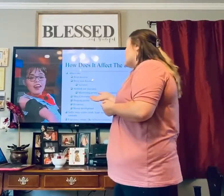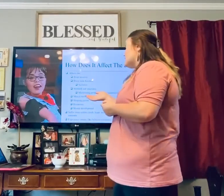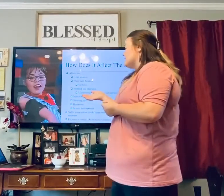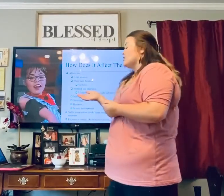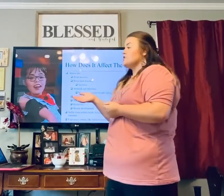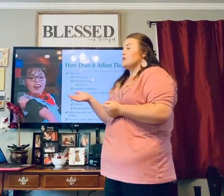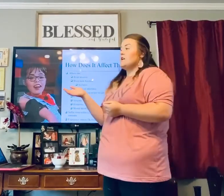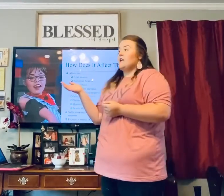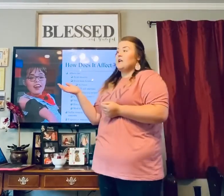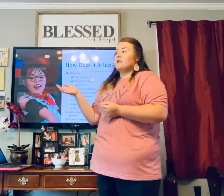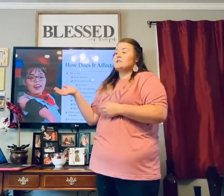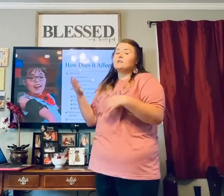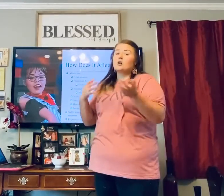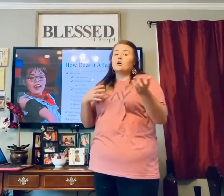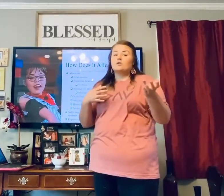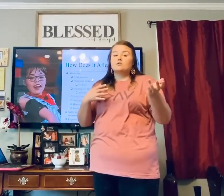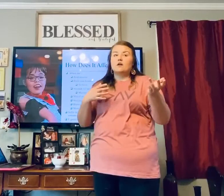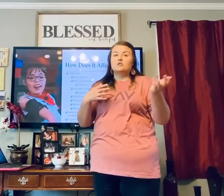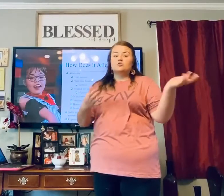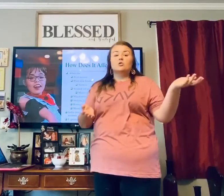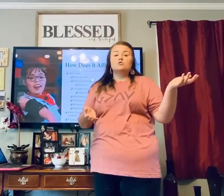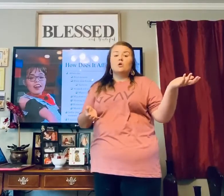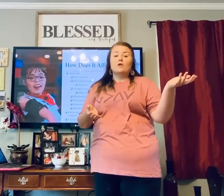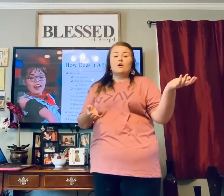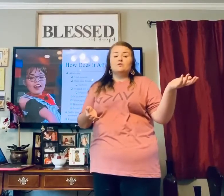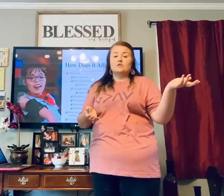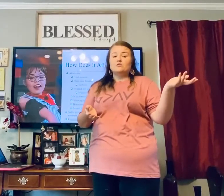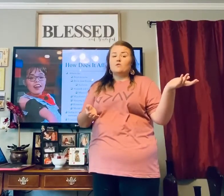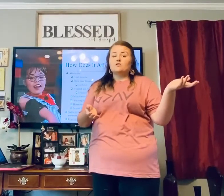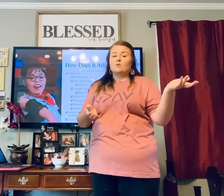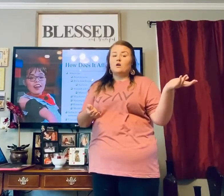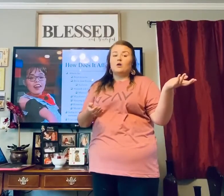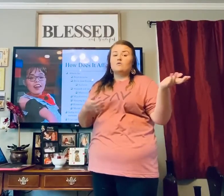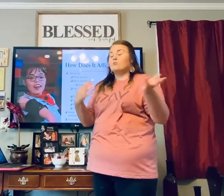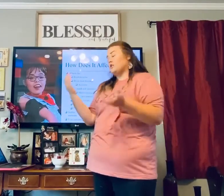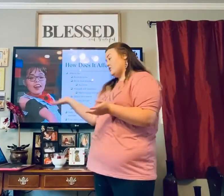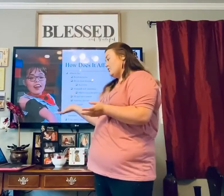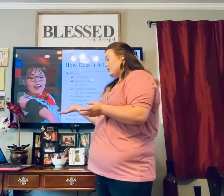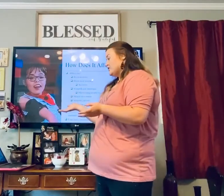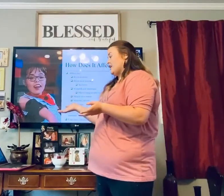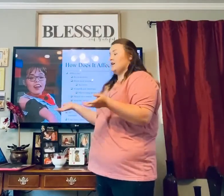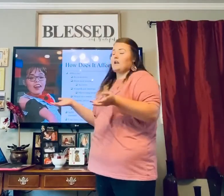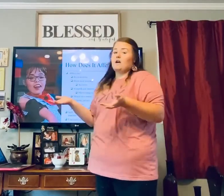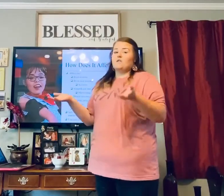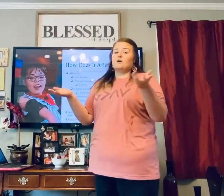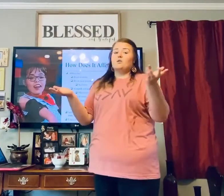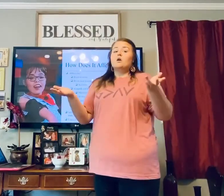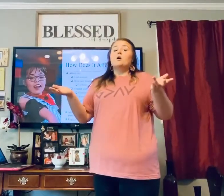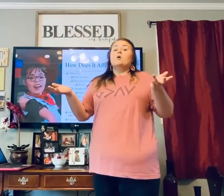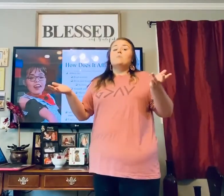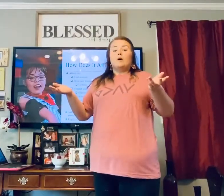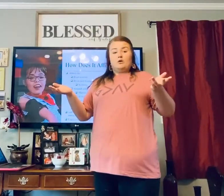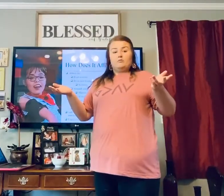brainstem functioning, and this can cause like scoliosis. So that's why a lot of them are in the wheelchair and have like a bowed